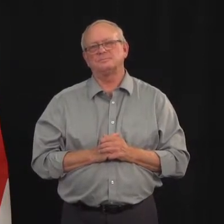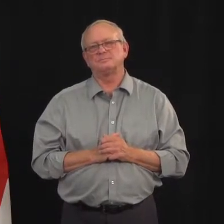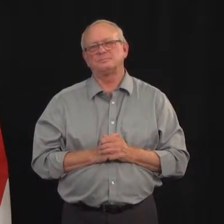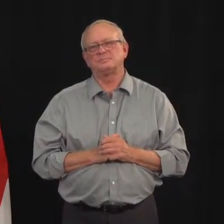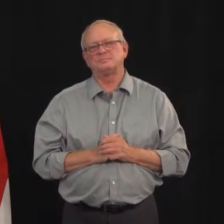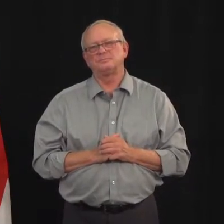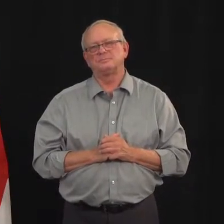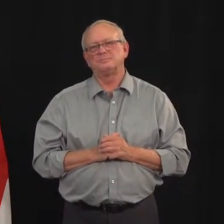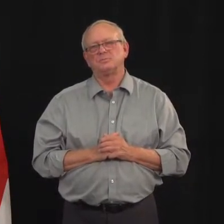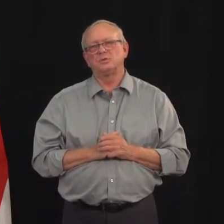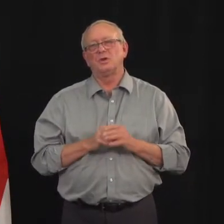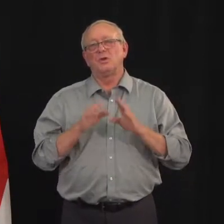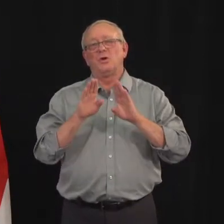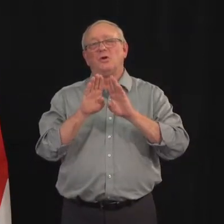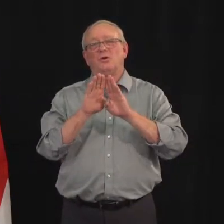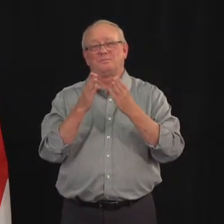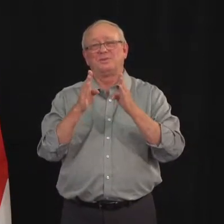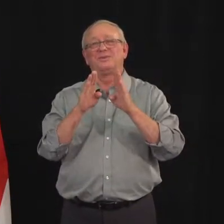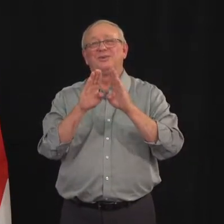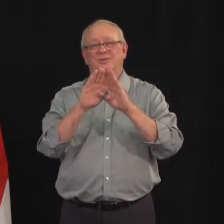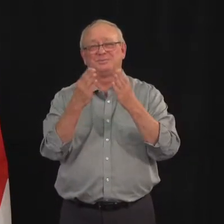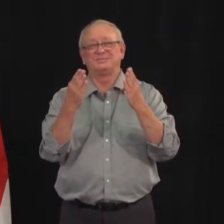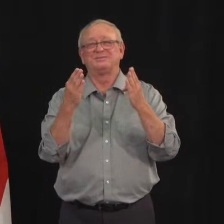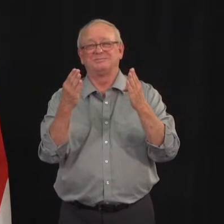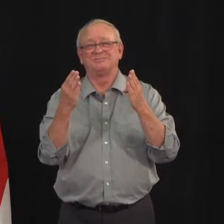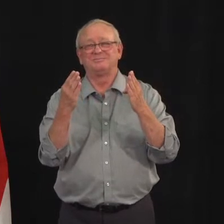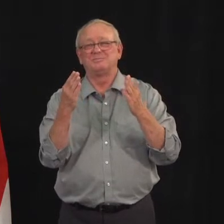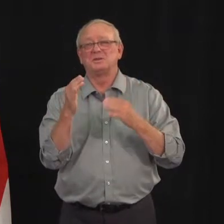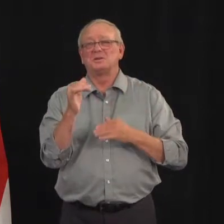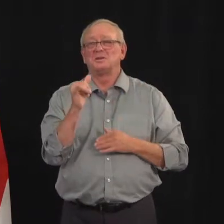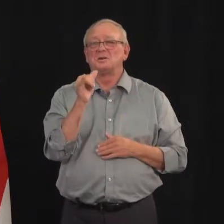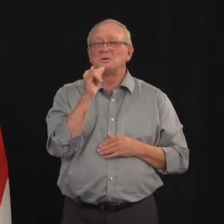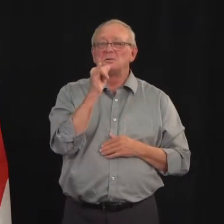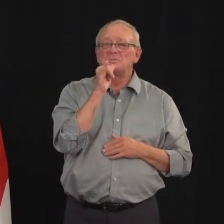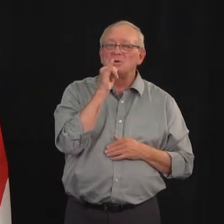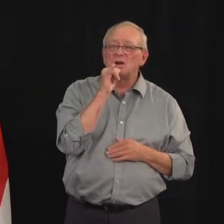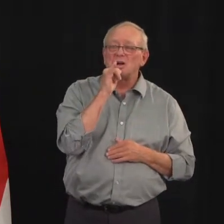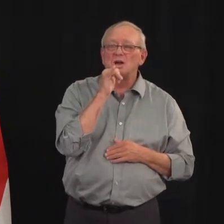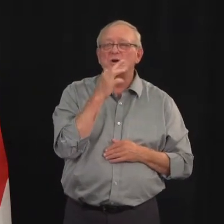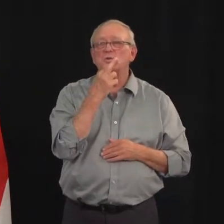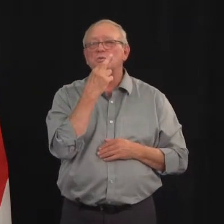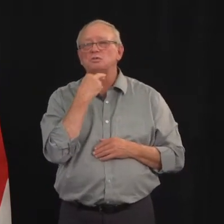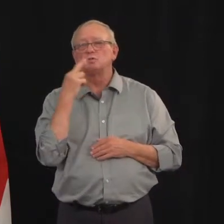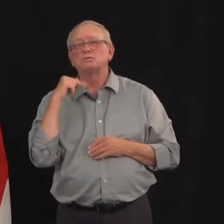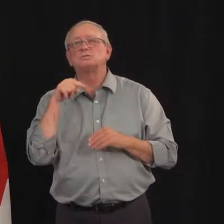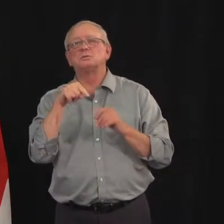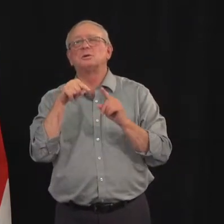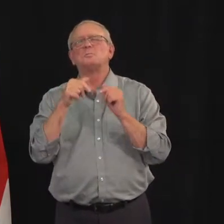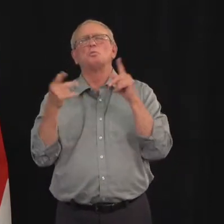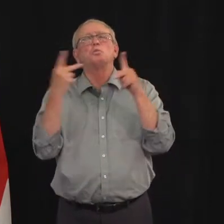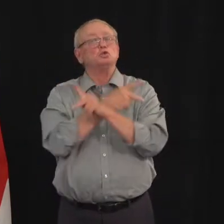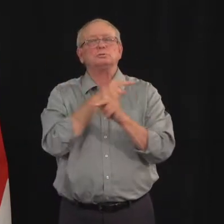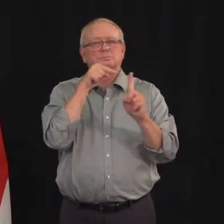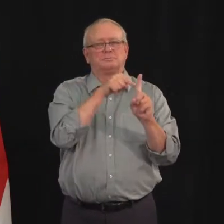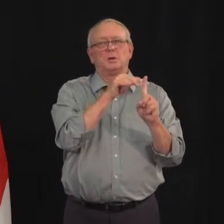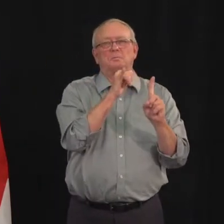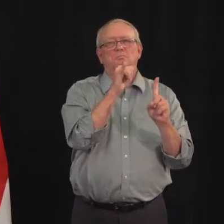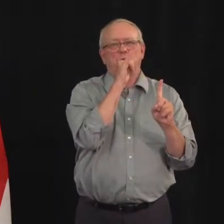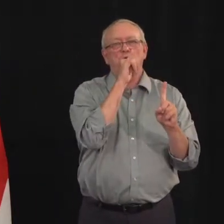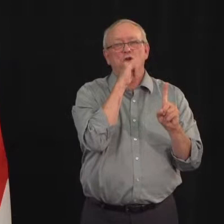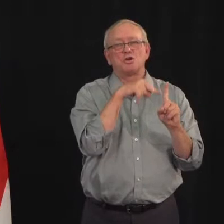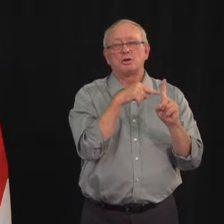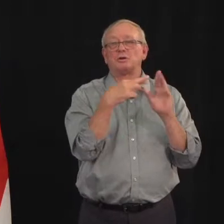particular places, and particularly for bars, was that bars could reopen with table service, with no more than 6 at a